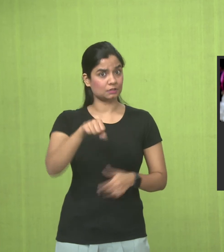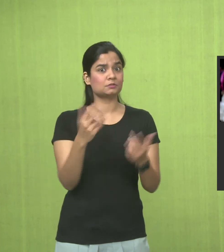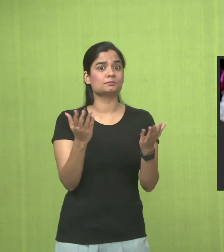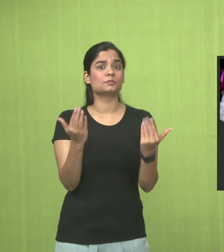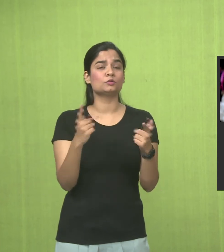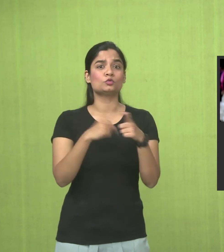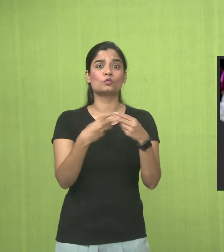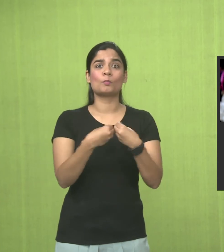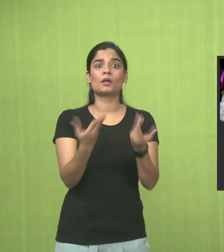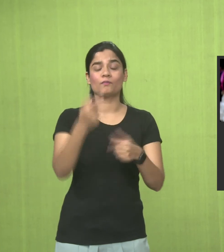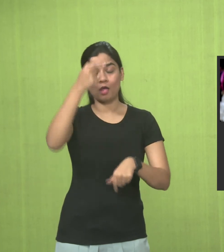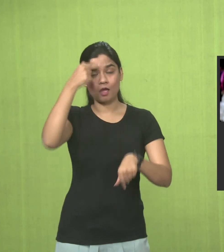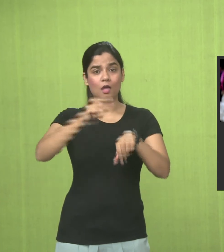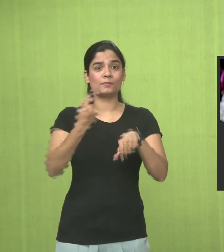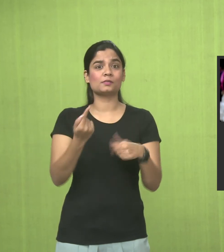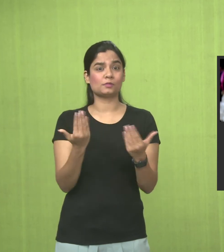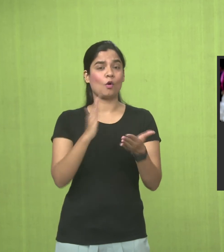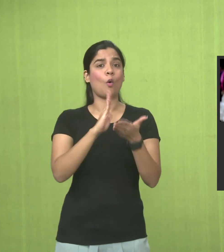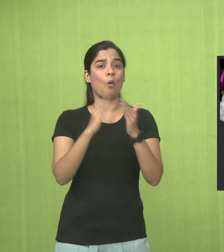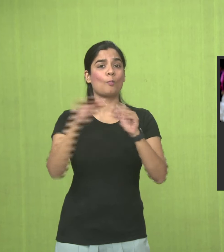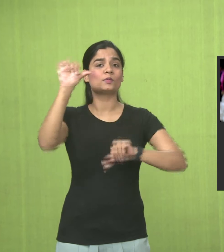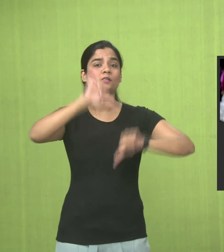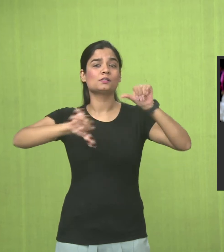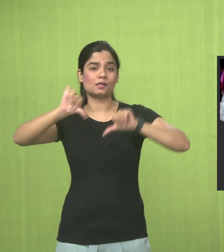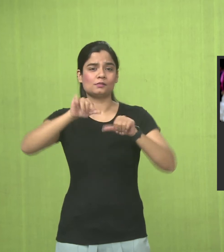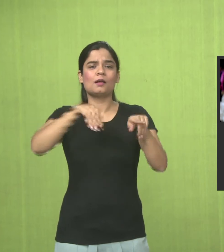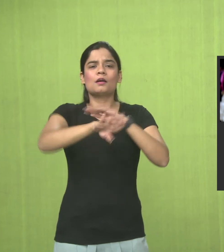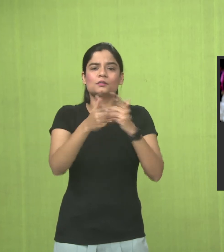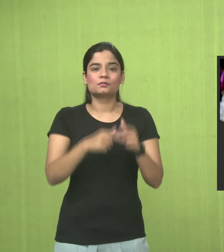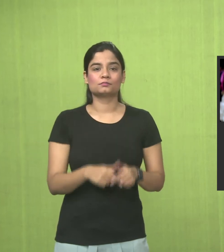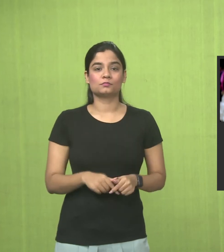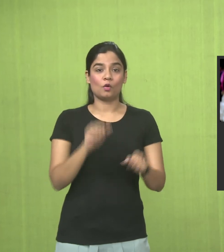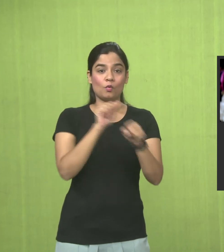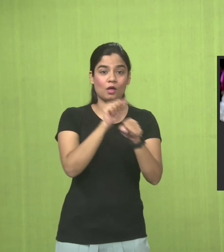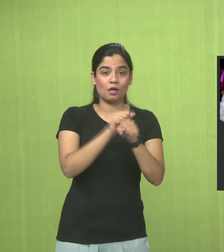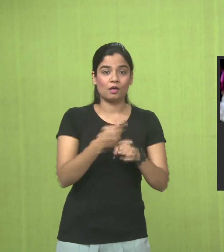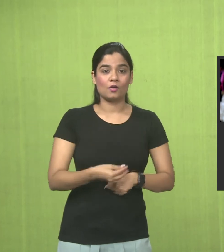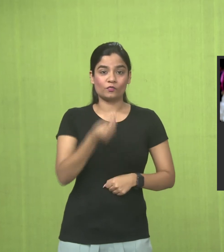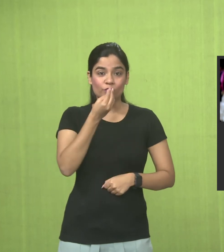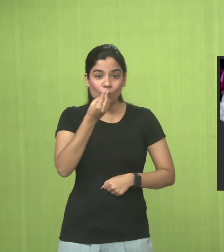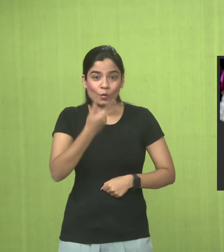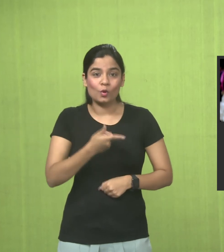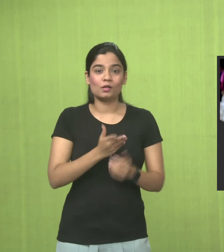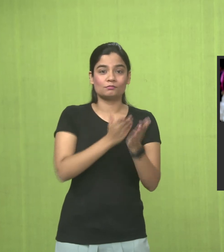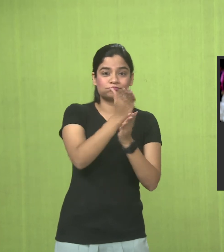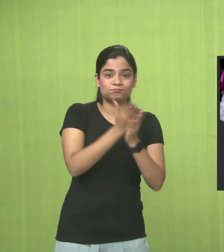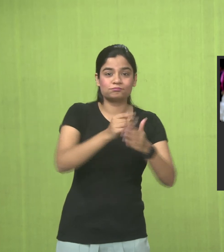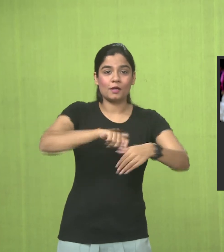Yes, home science offers job opportunities in the field of food,